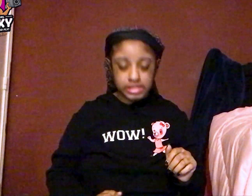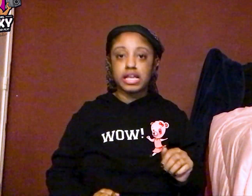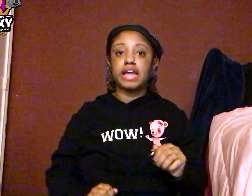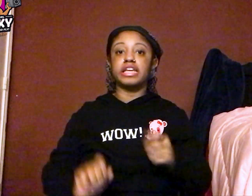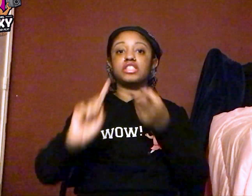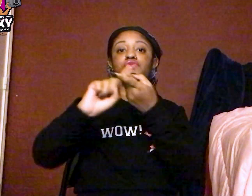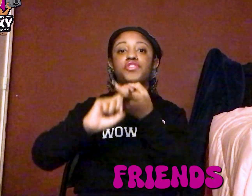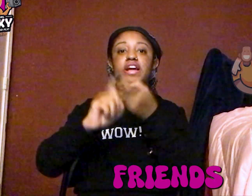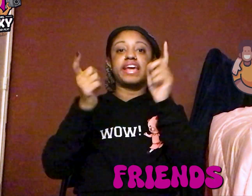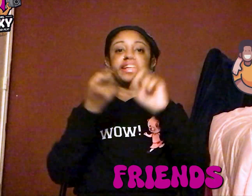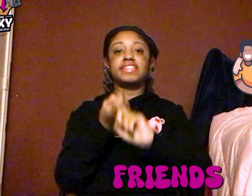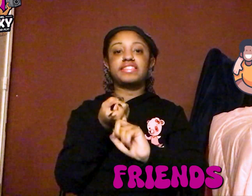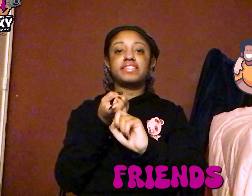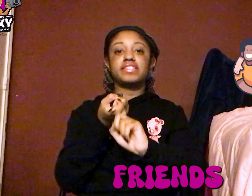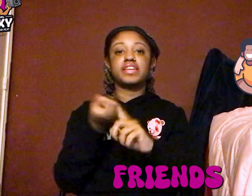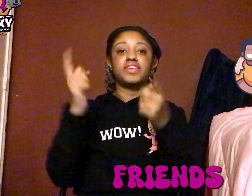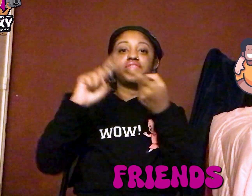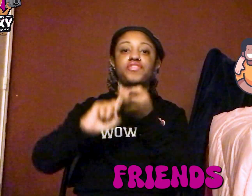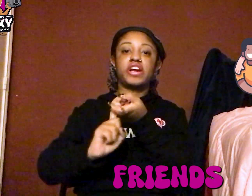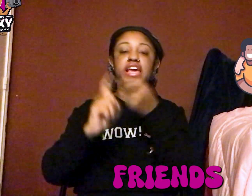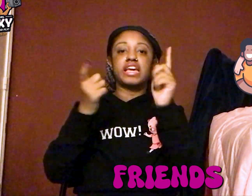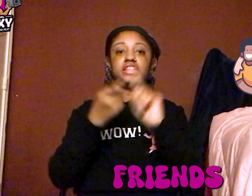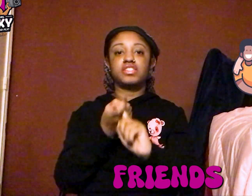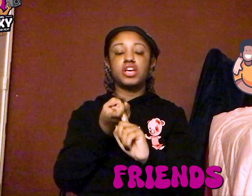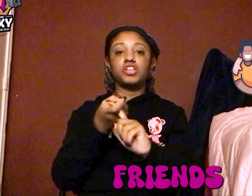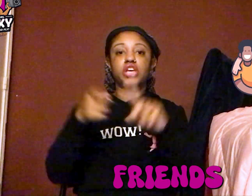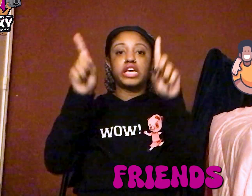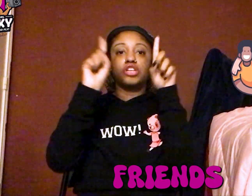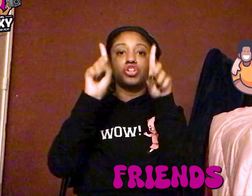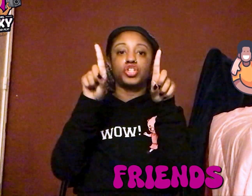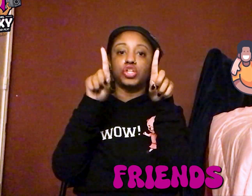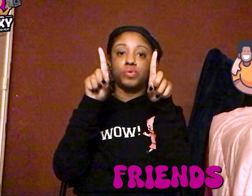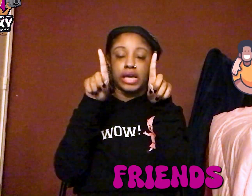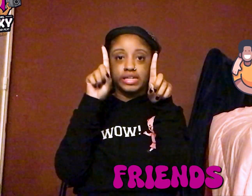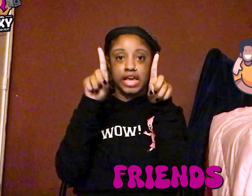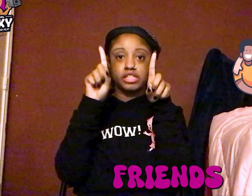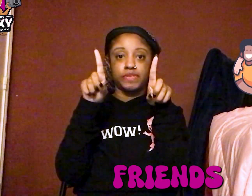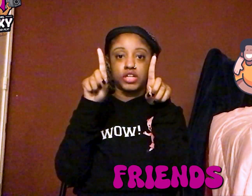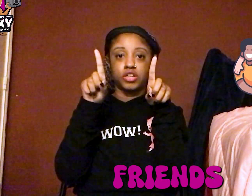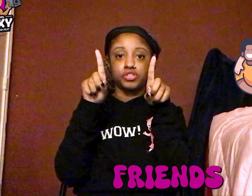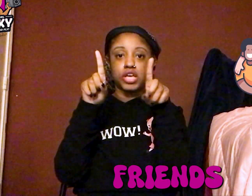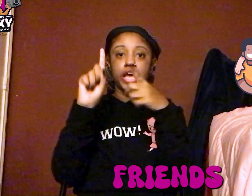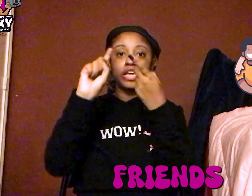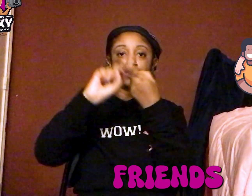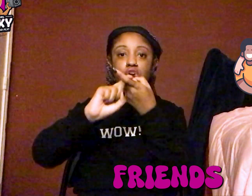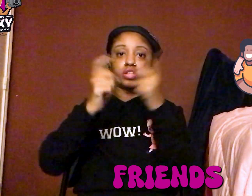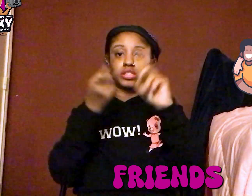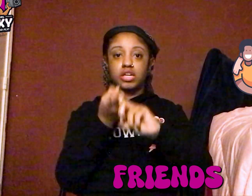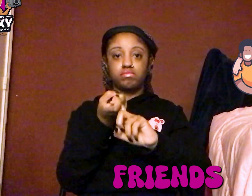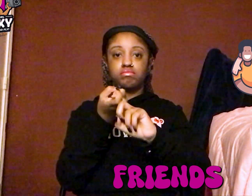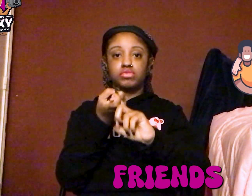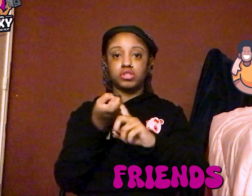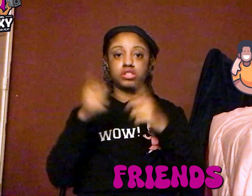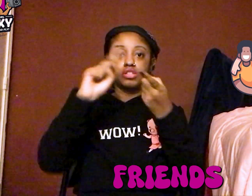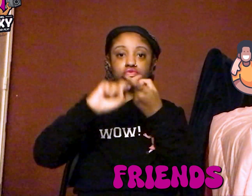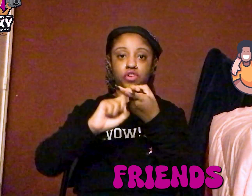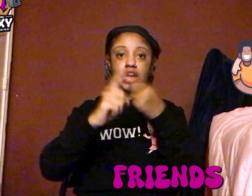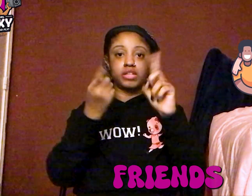sign is friends. Friends. So you get your two index fingers and you cross them. So this is friends.